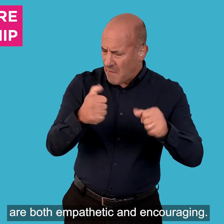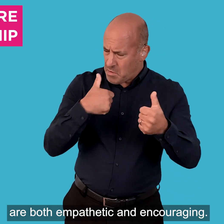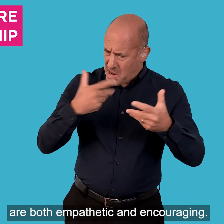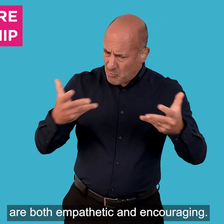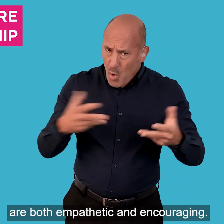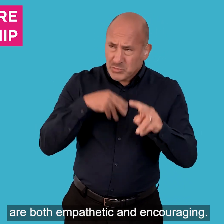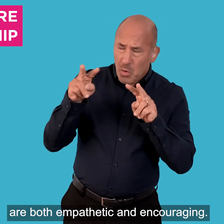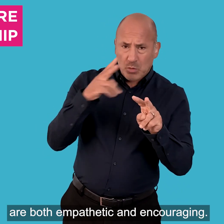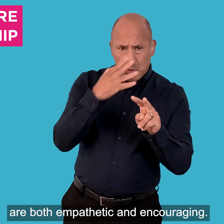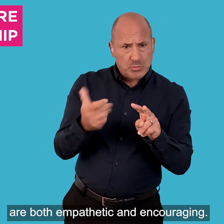empathetic and encouraging.